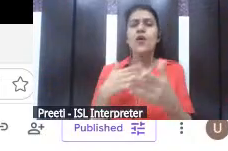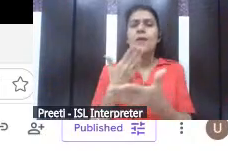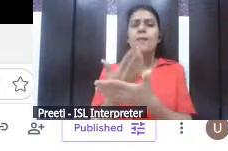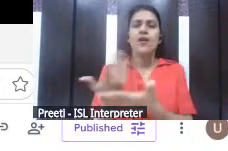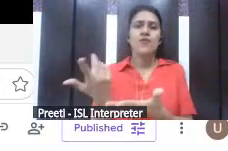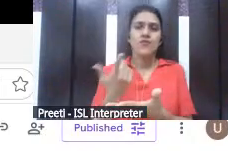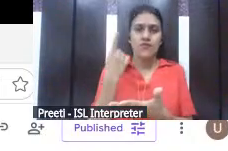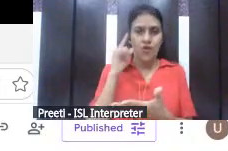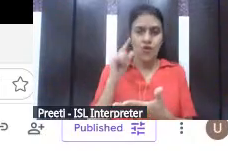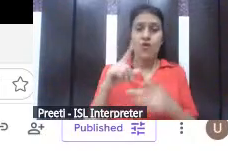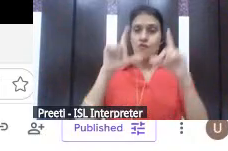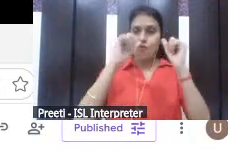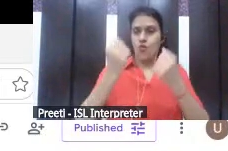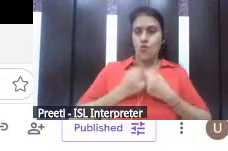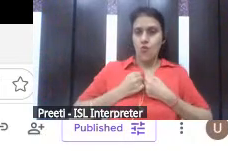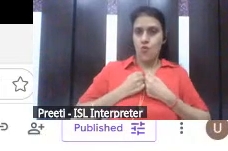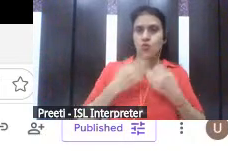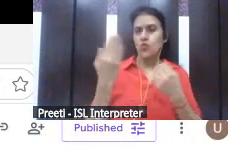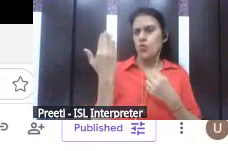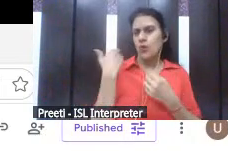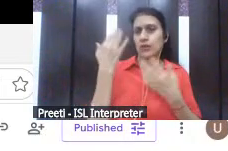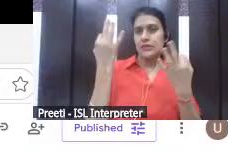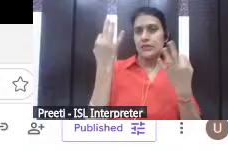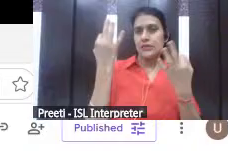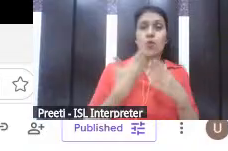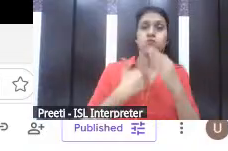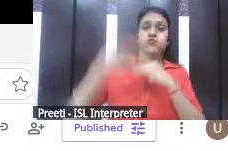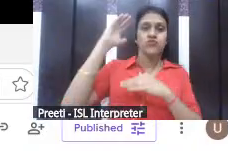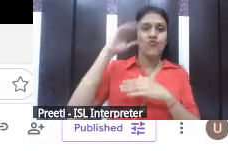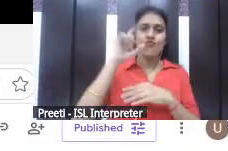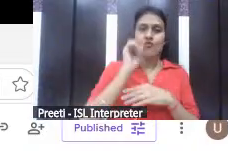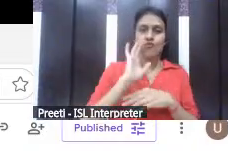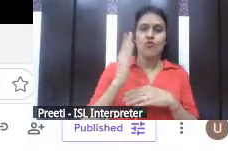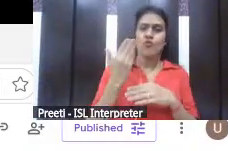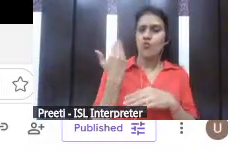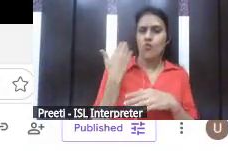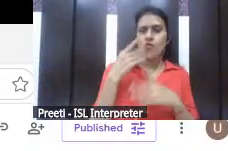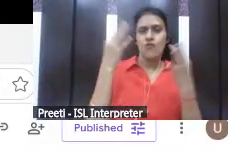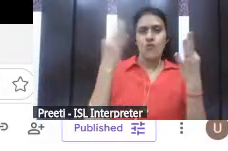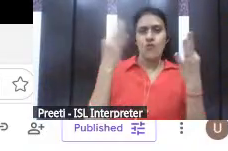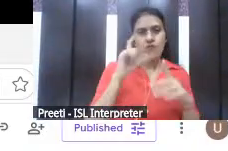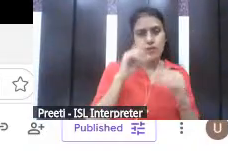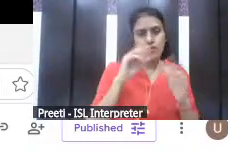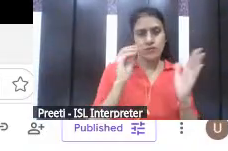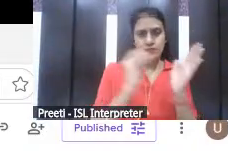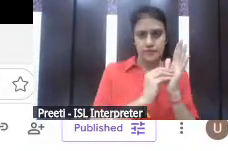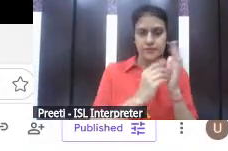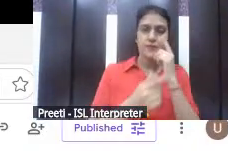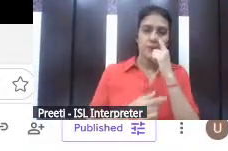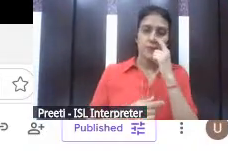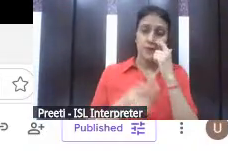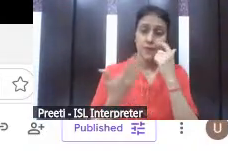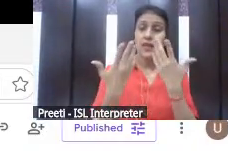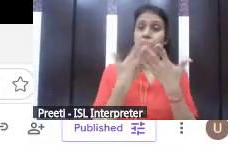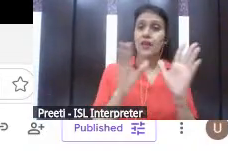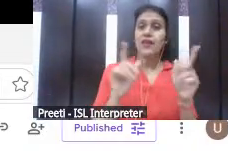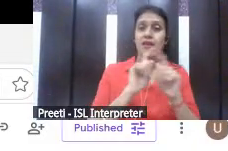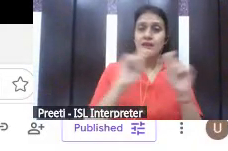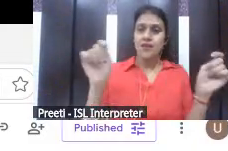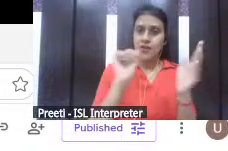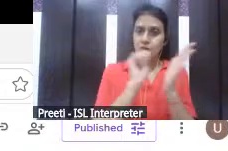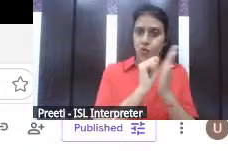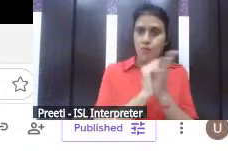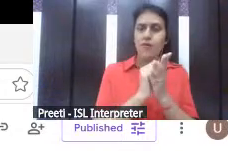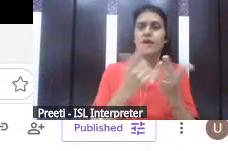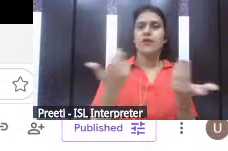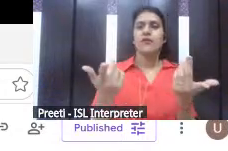of yourself or the nominee, along with photographs, media coverage, or any relevant links which showcase